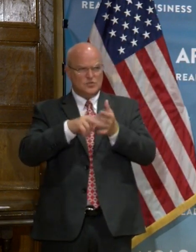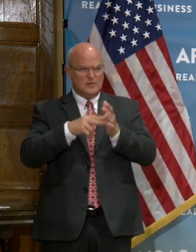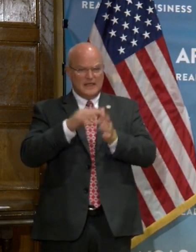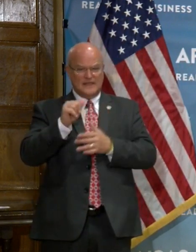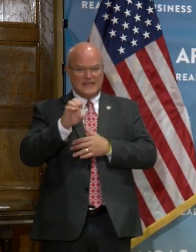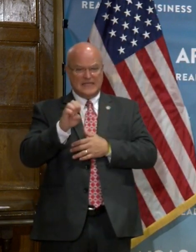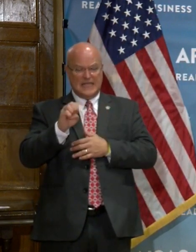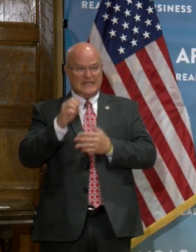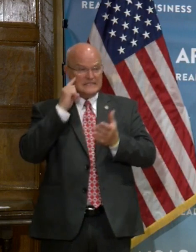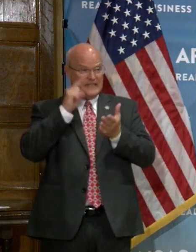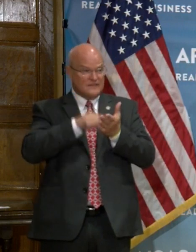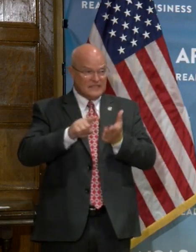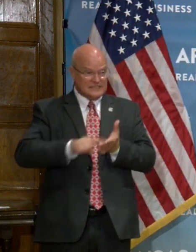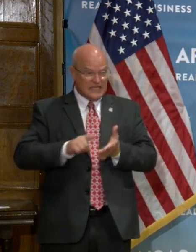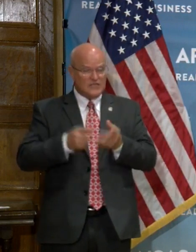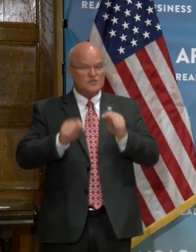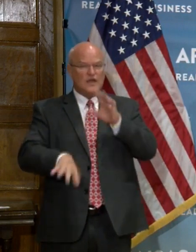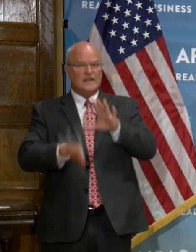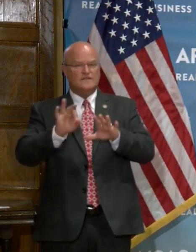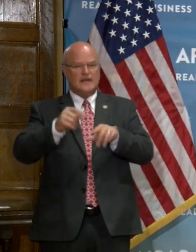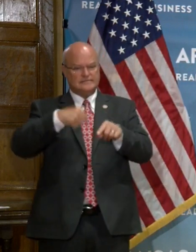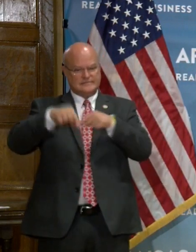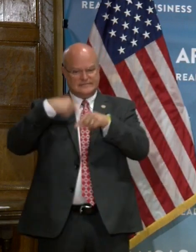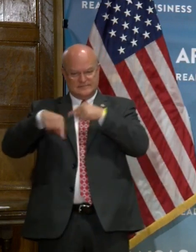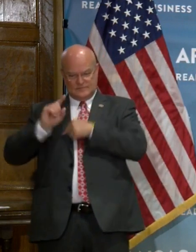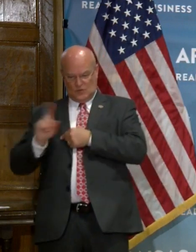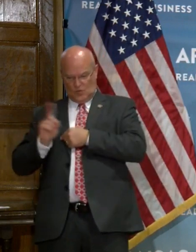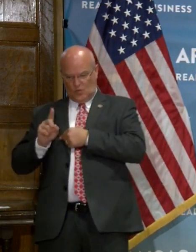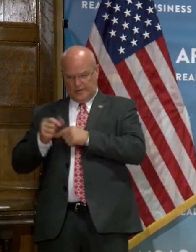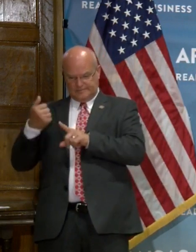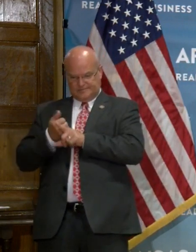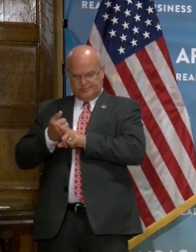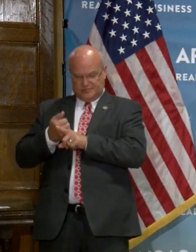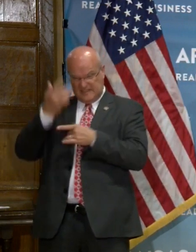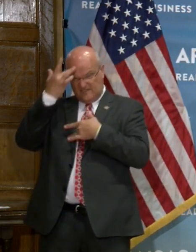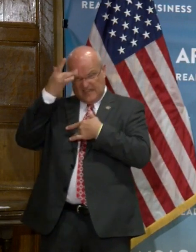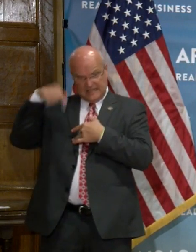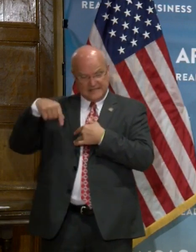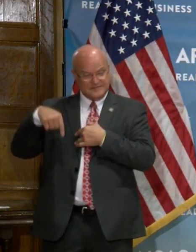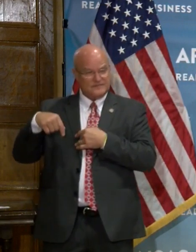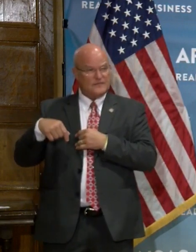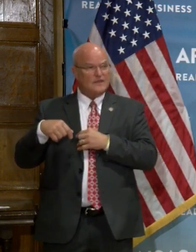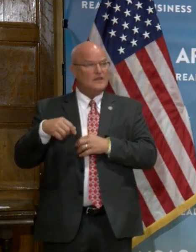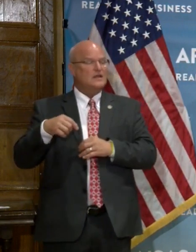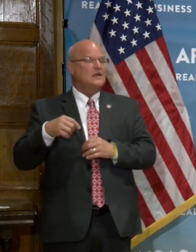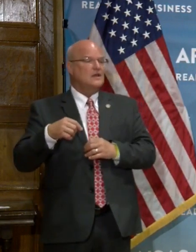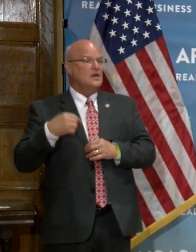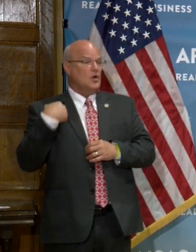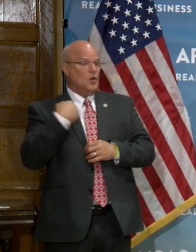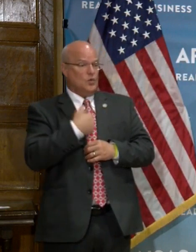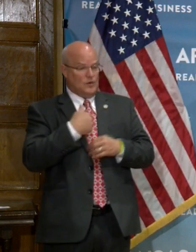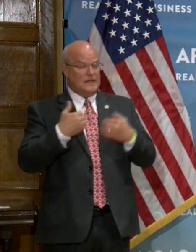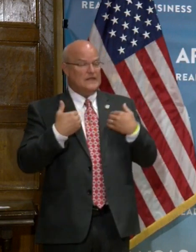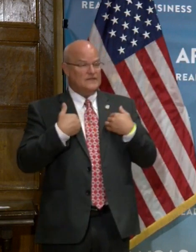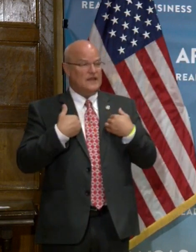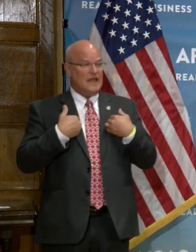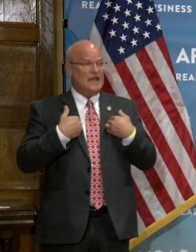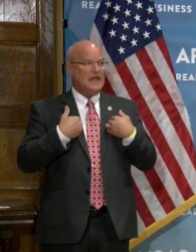case investigations, trying to find where that person became infected, we've